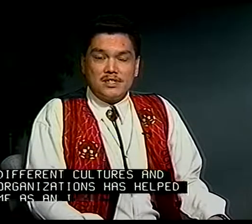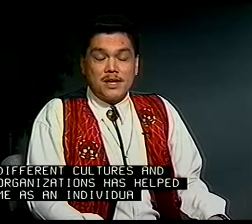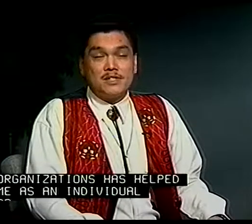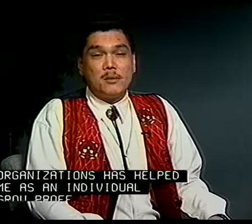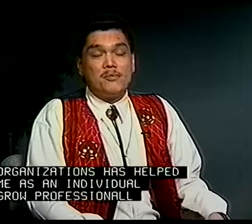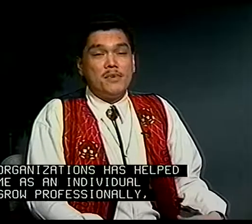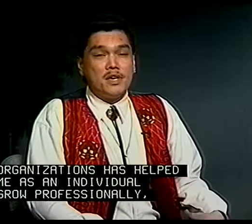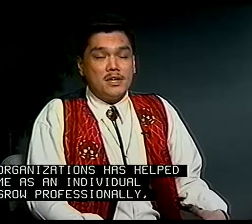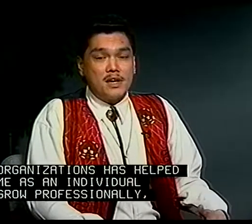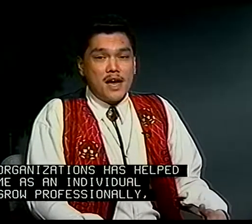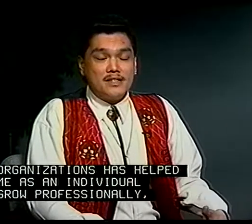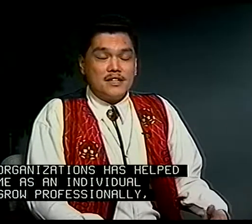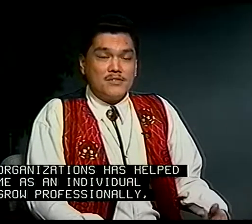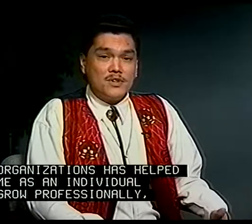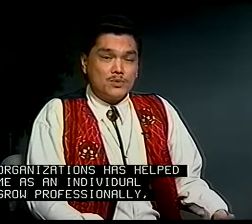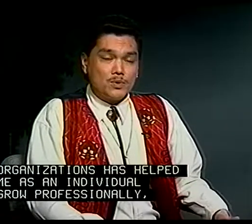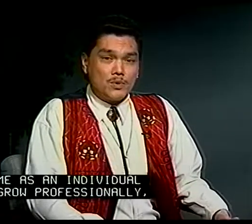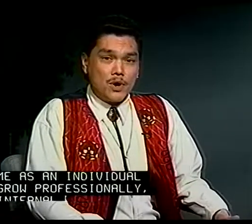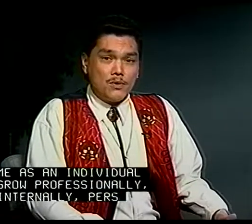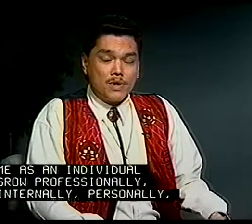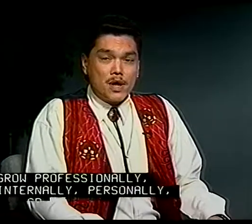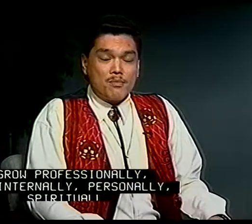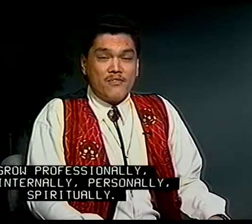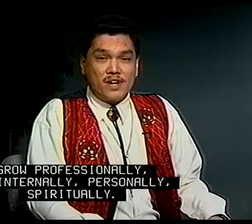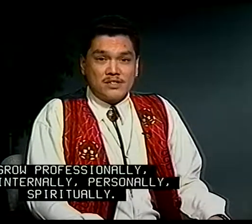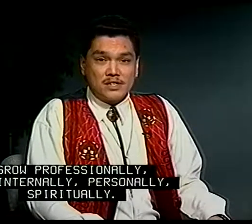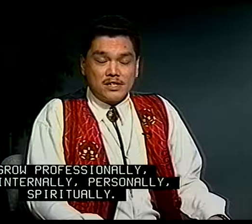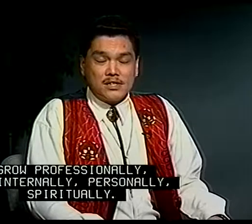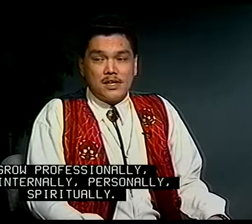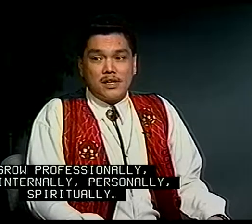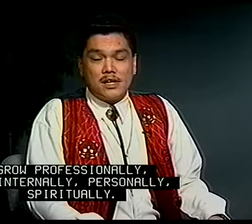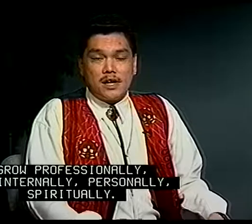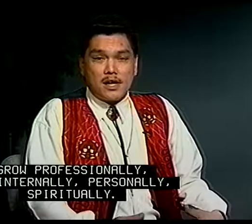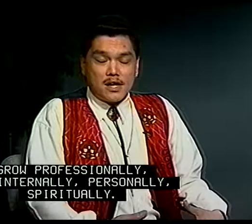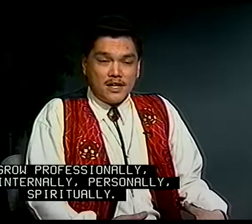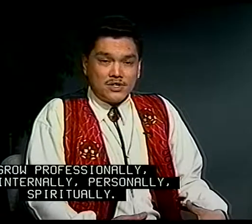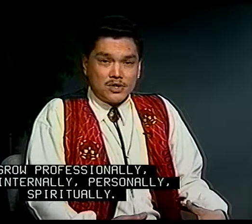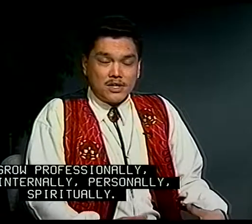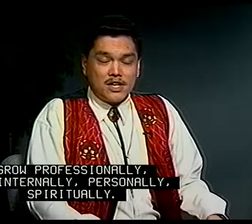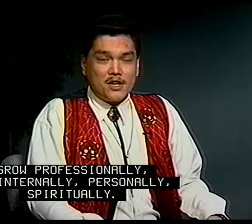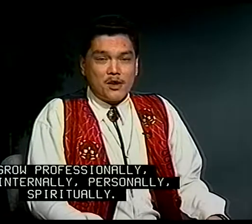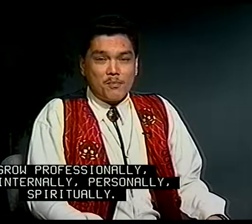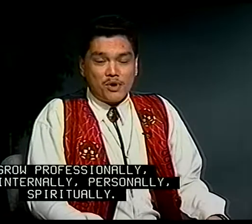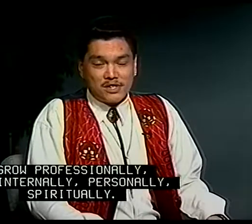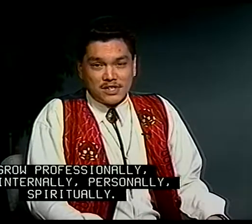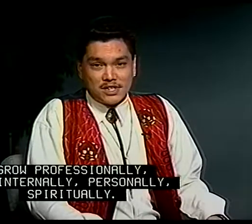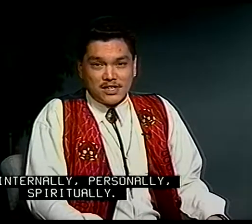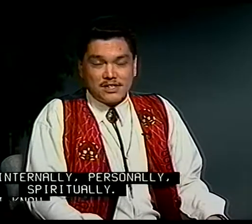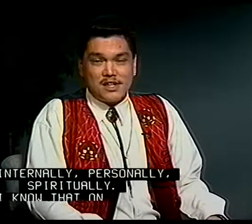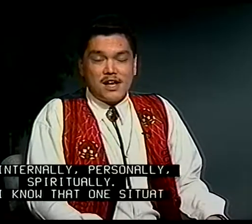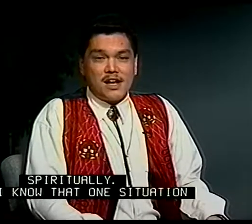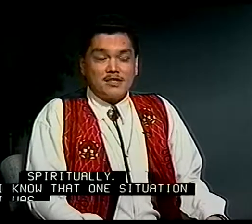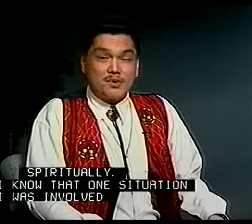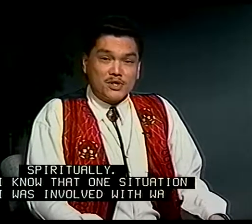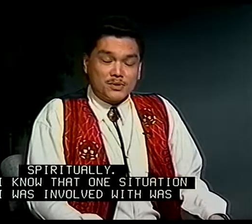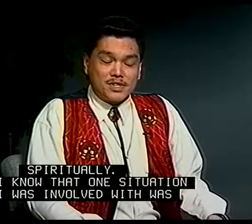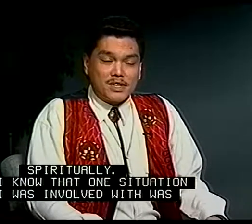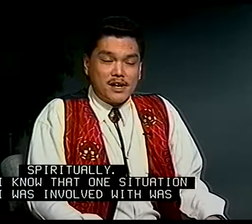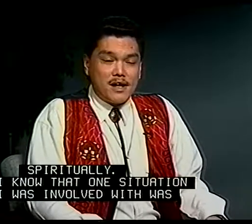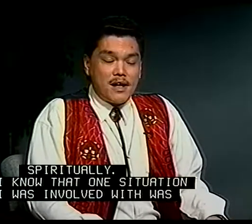has helped me as an individual grow professionally, internally, personally, spiritually.